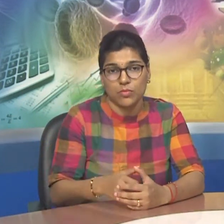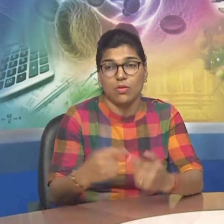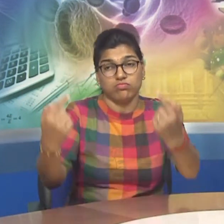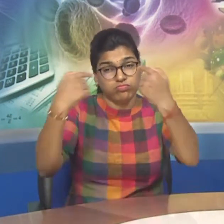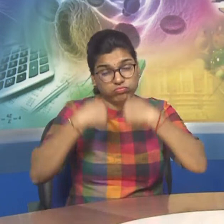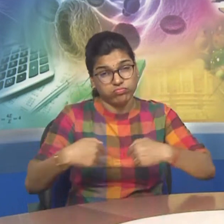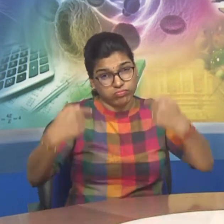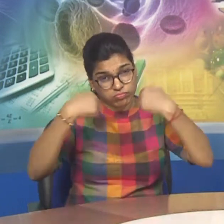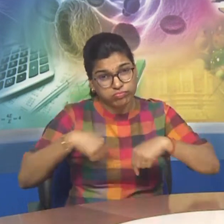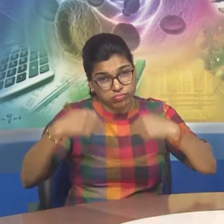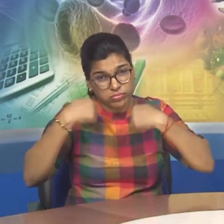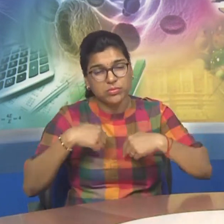humiliated,